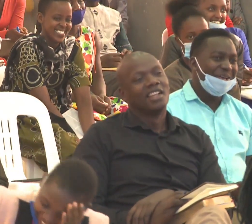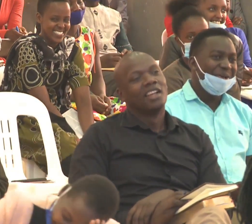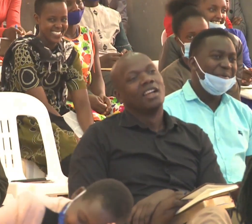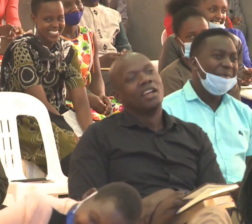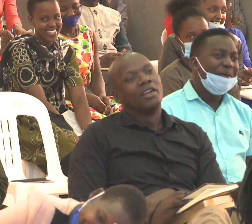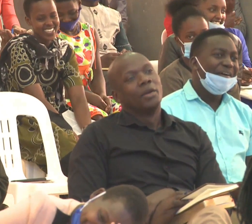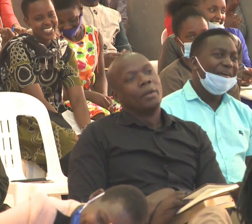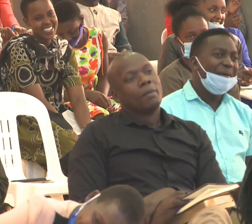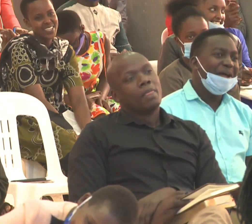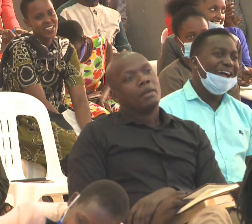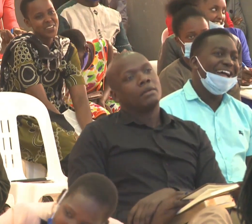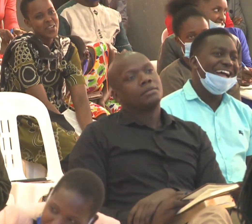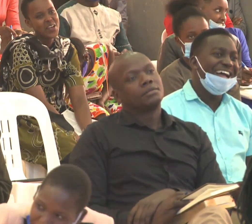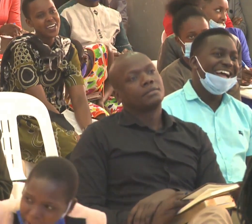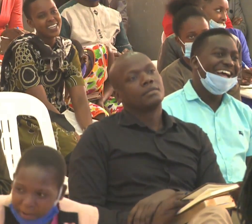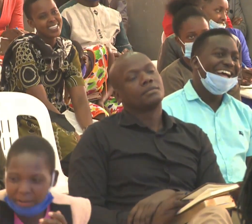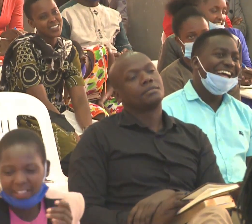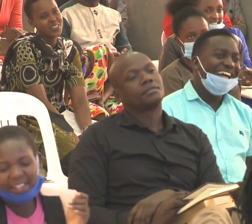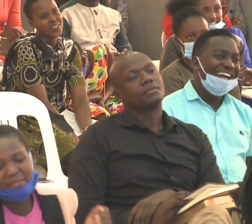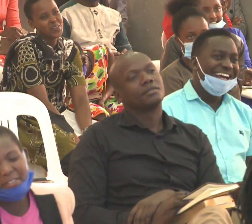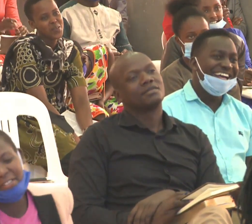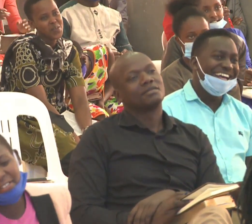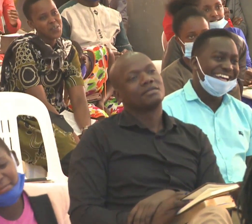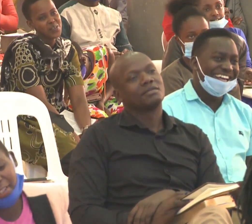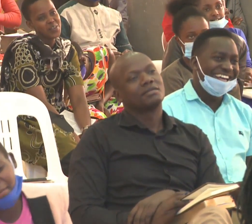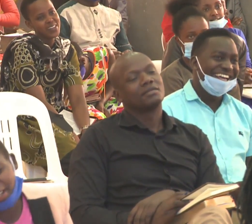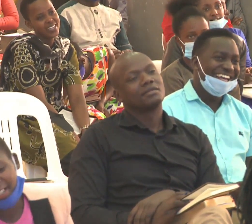She started praying again.